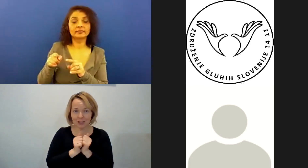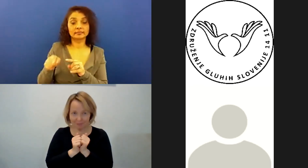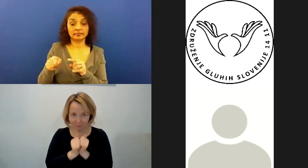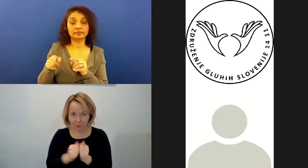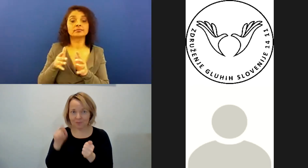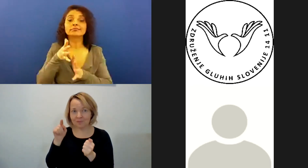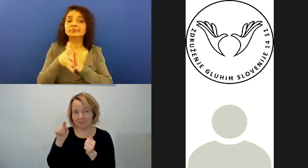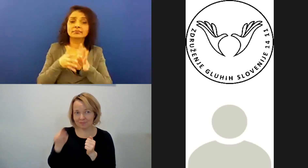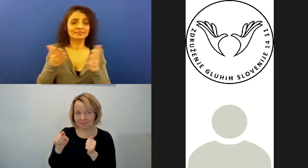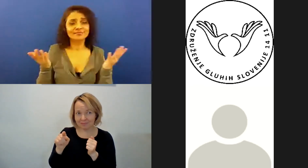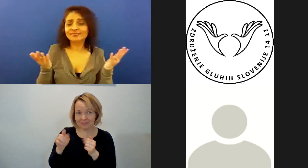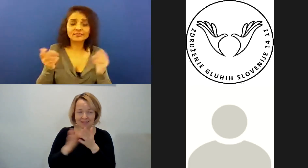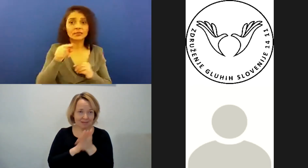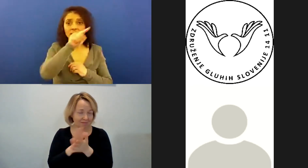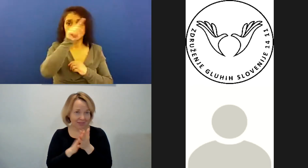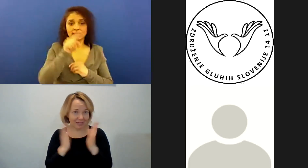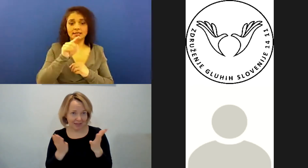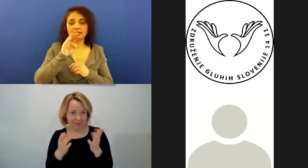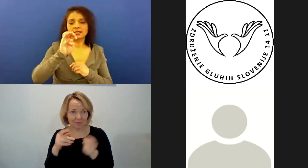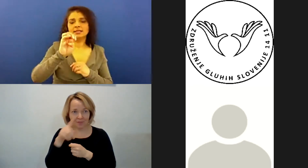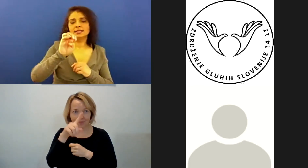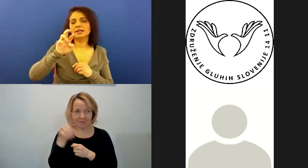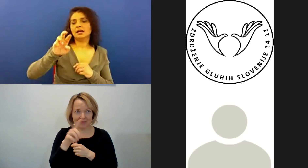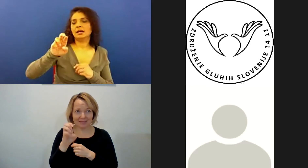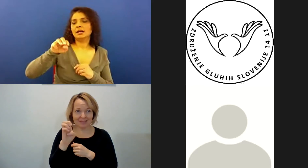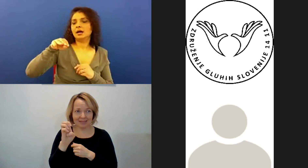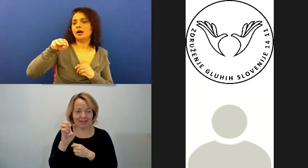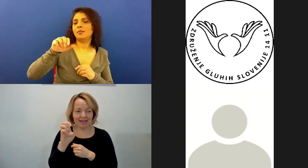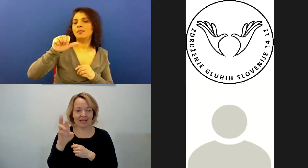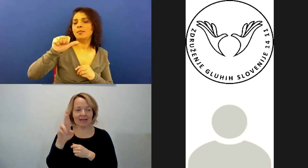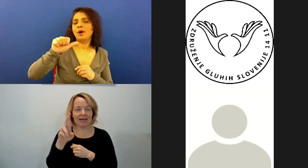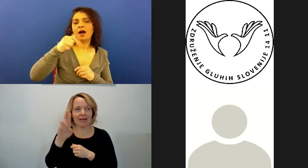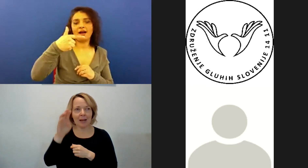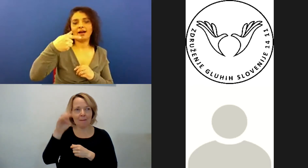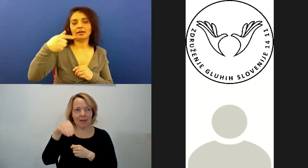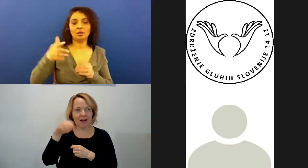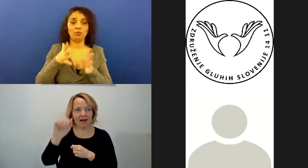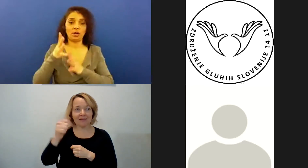It's a place where many people come to celebrate the holidays, to come skiing or snowboarding.